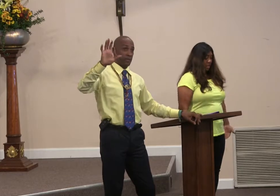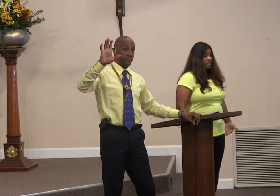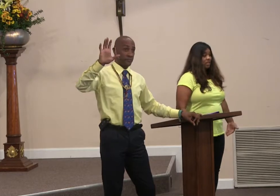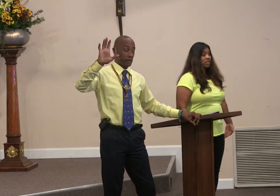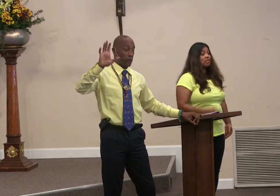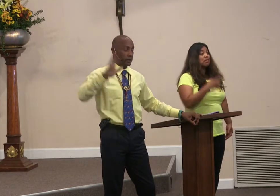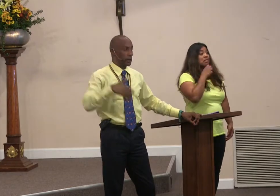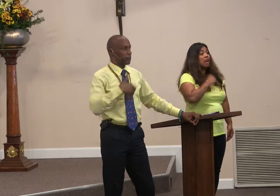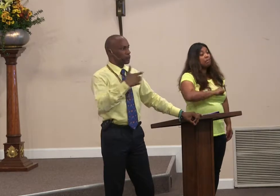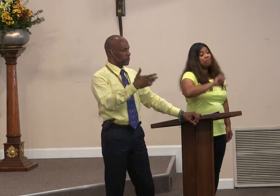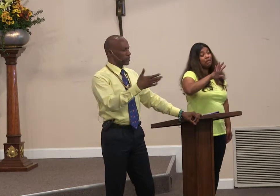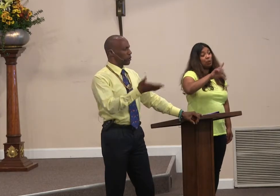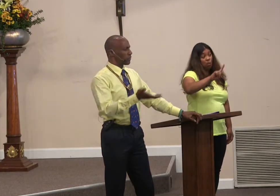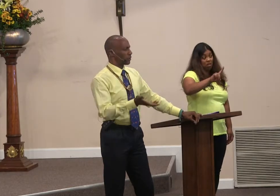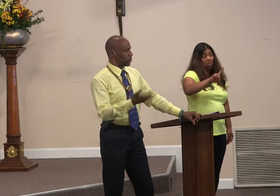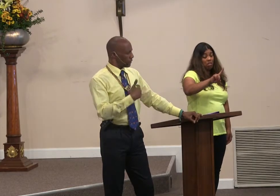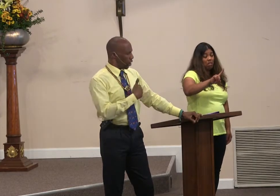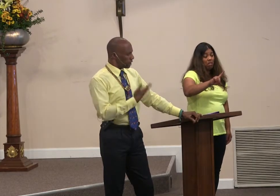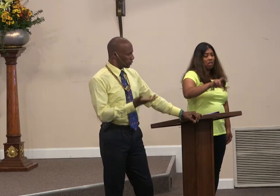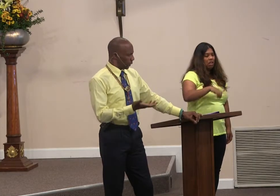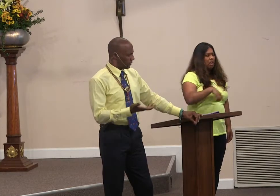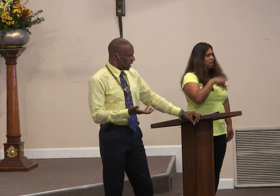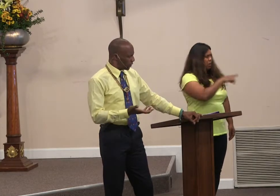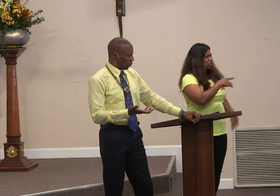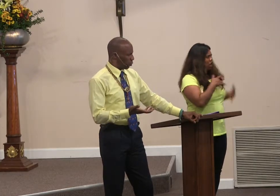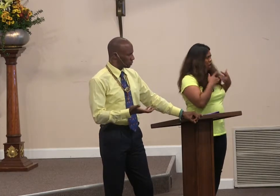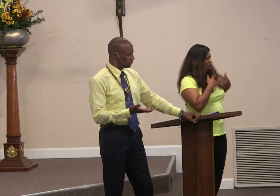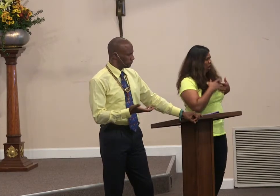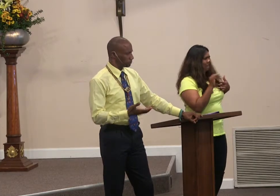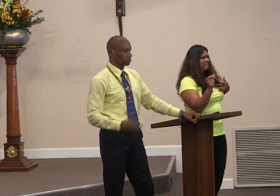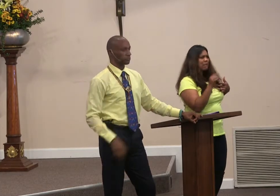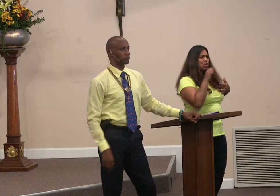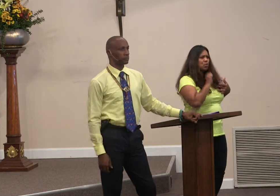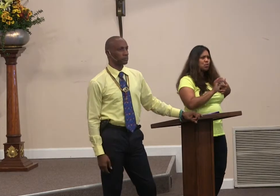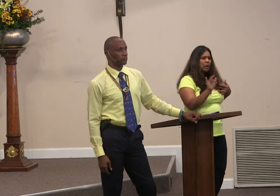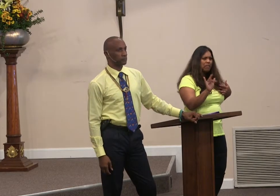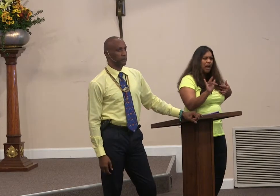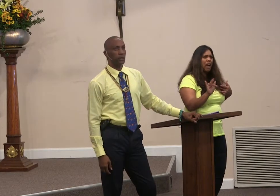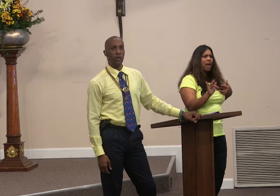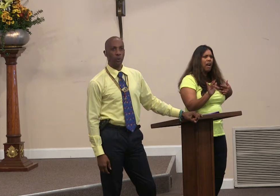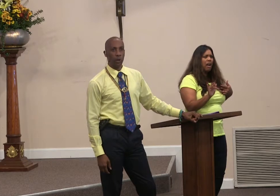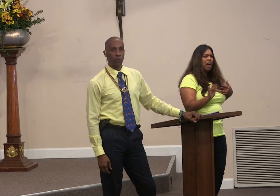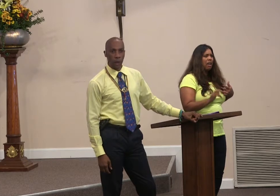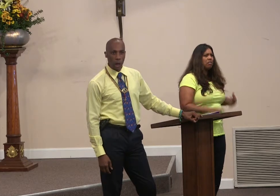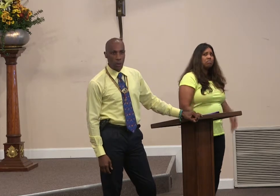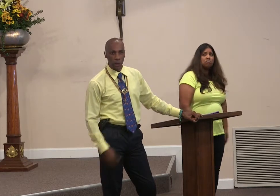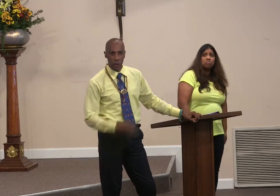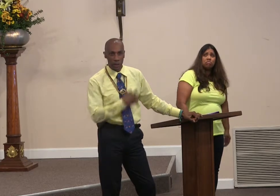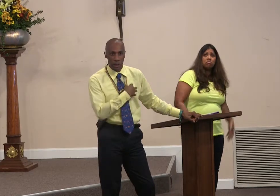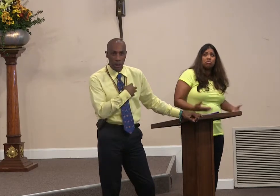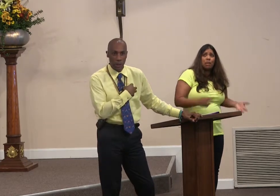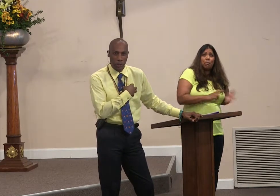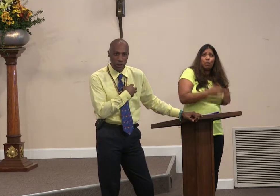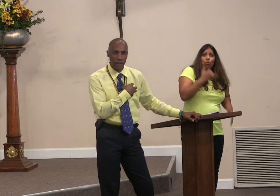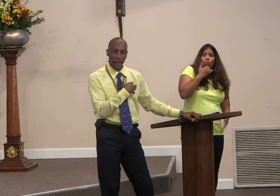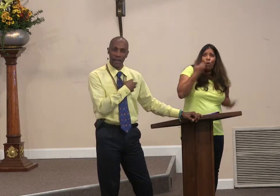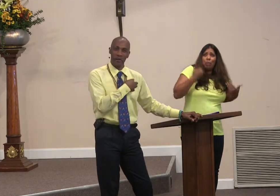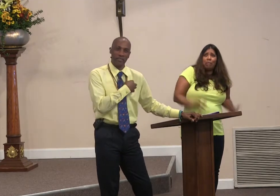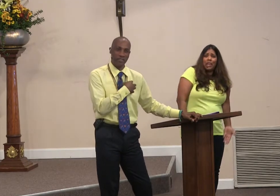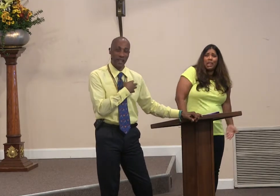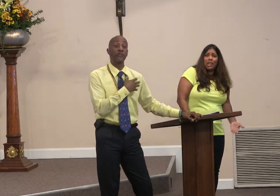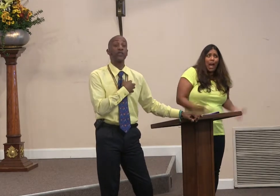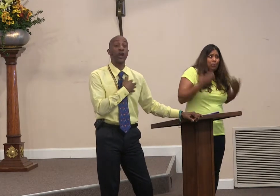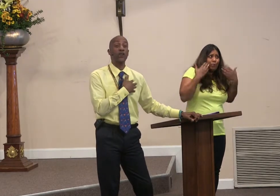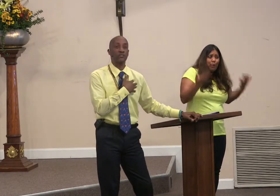the age of 51. So he says, you have the heart of a 25-year-old. In what's wrong? Like, I